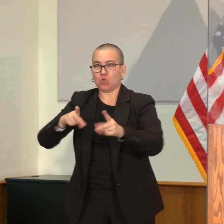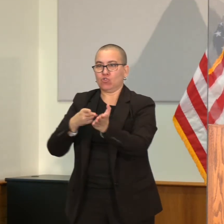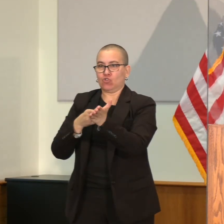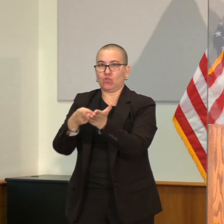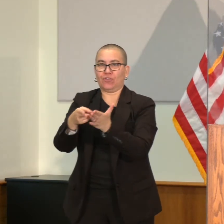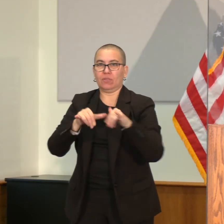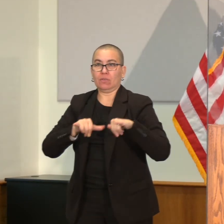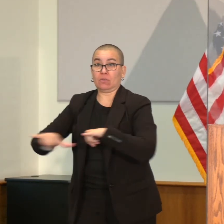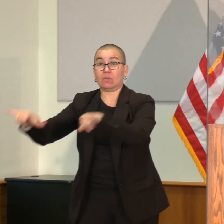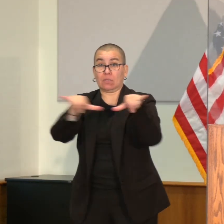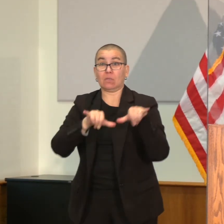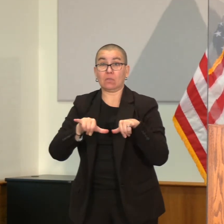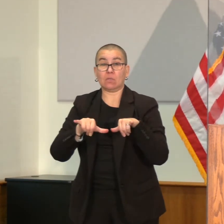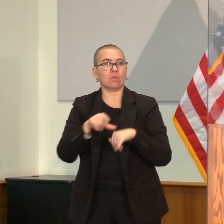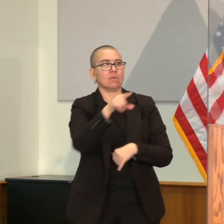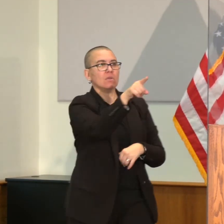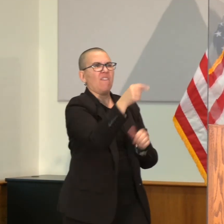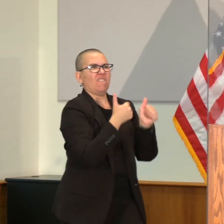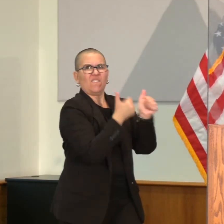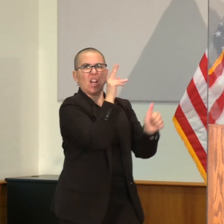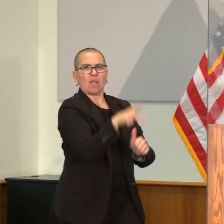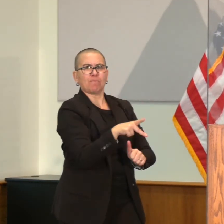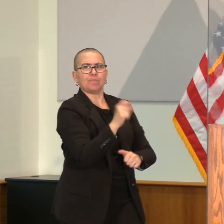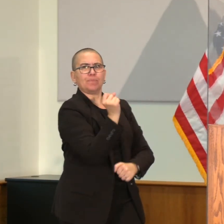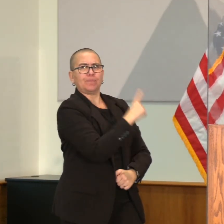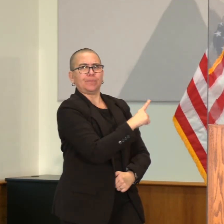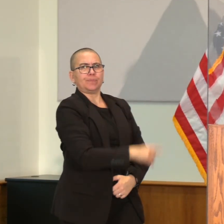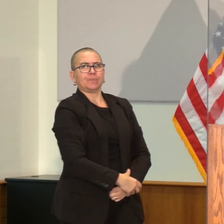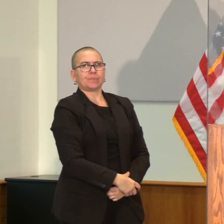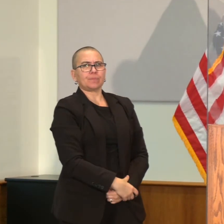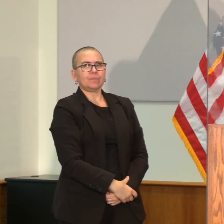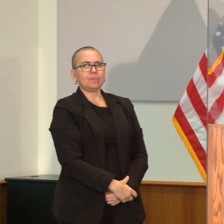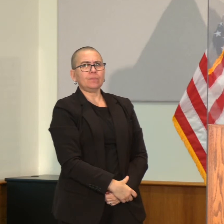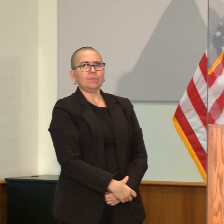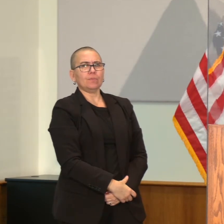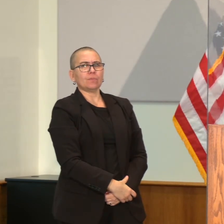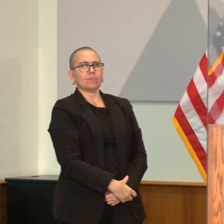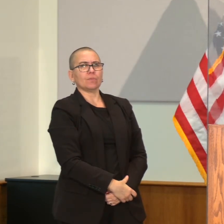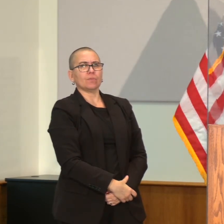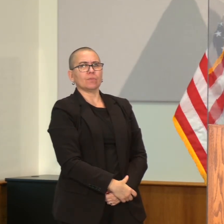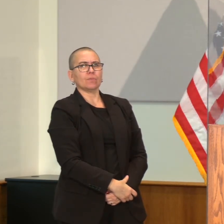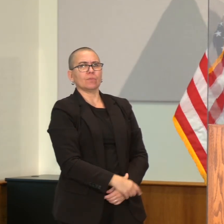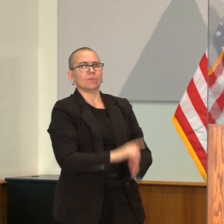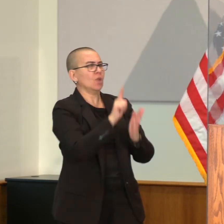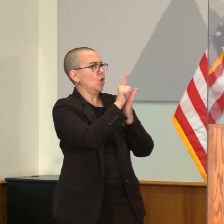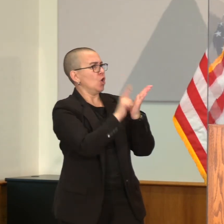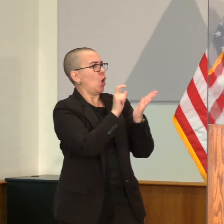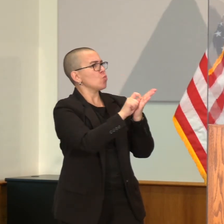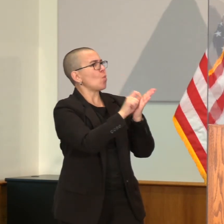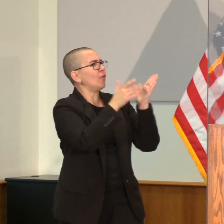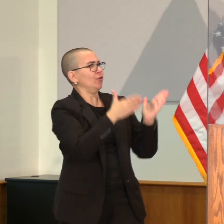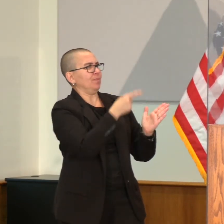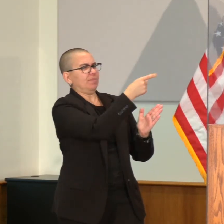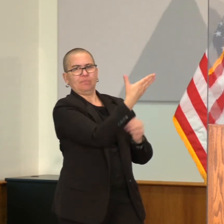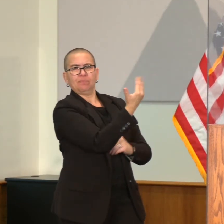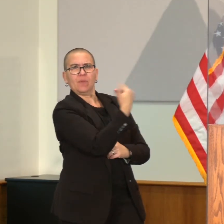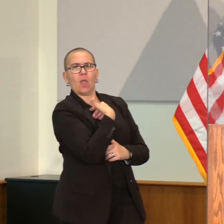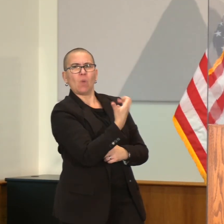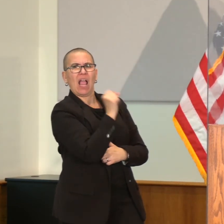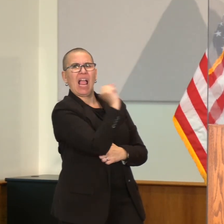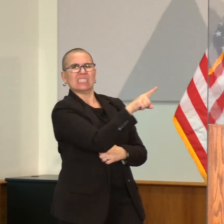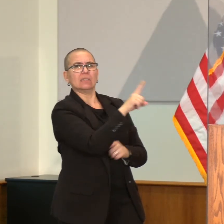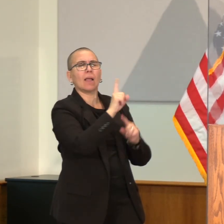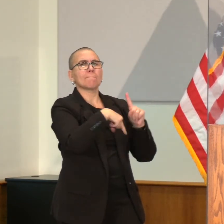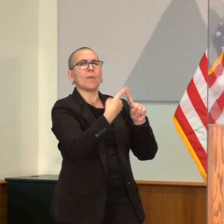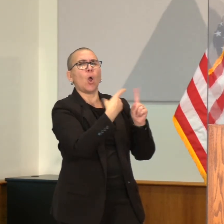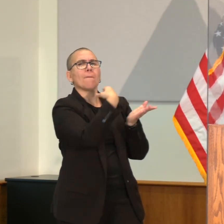on that, from the lawmakers who are here, some of you have put out statements saying no budget without a